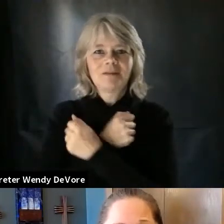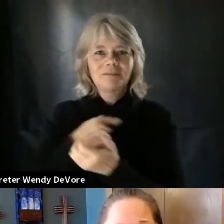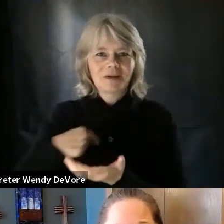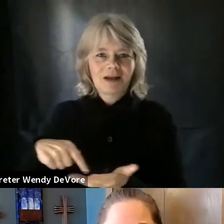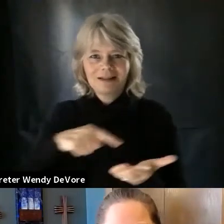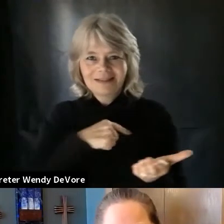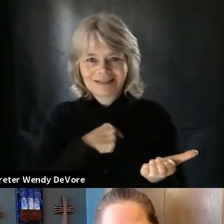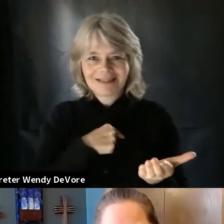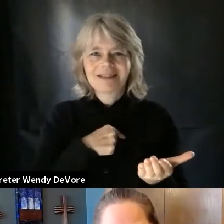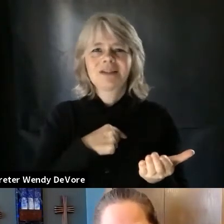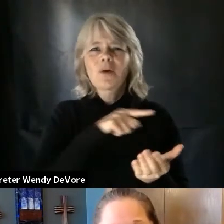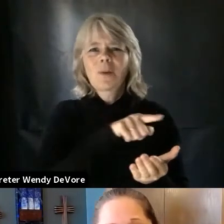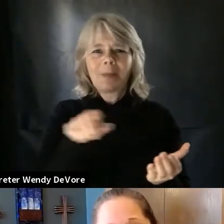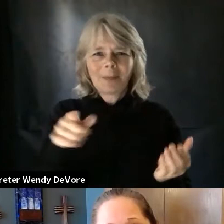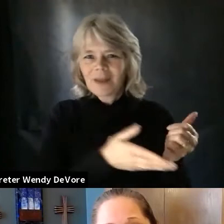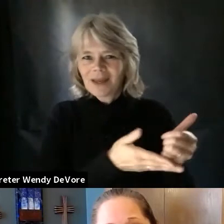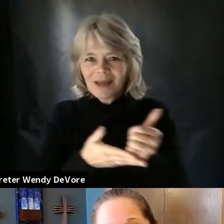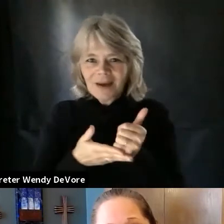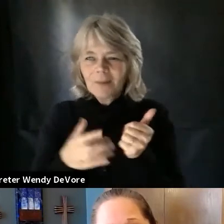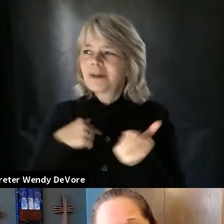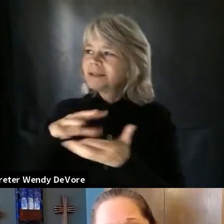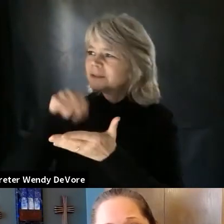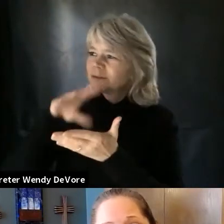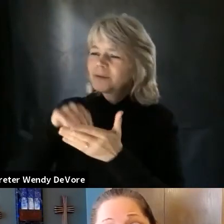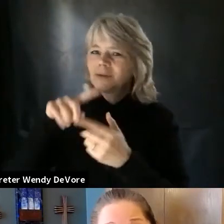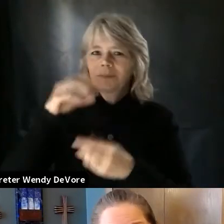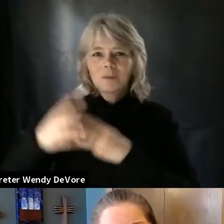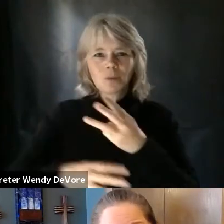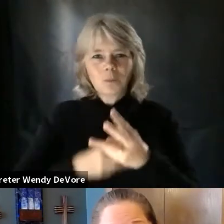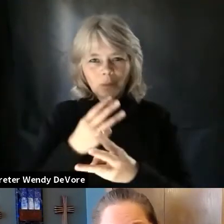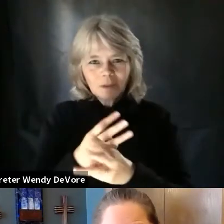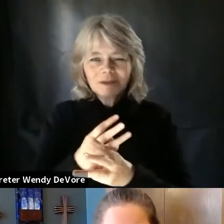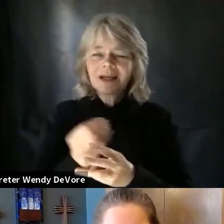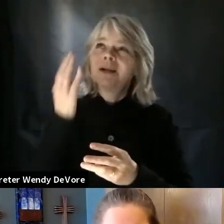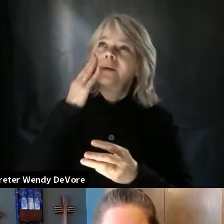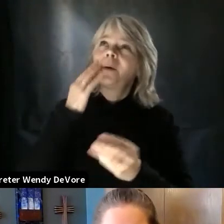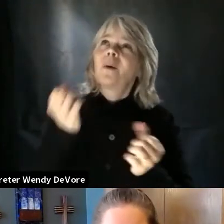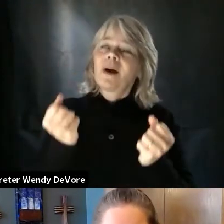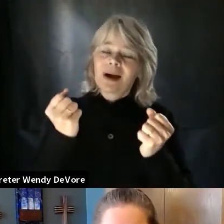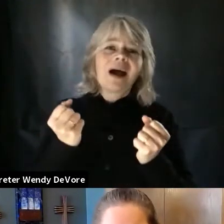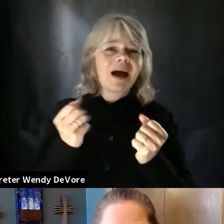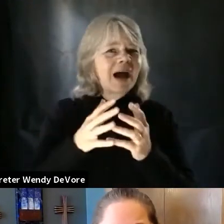They help us learn about the world and about how much God loves us.